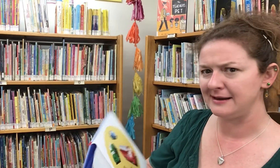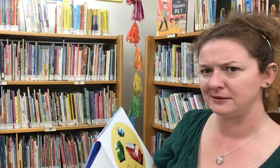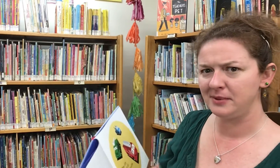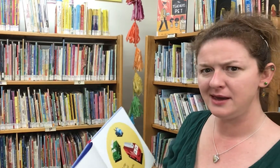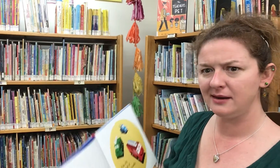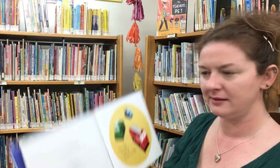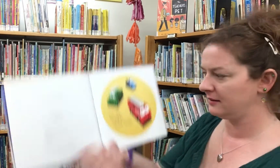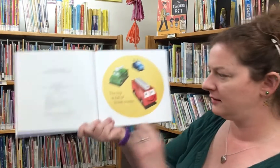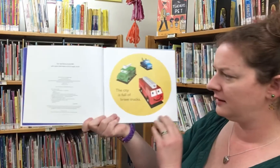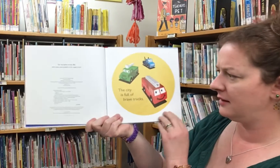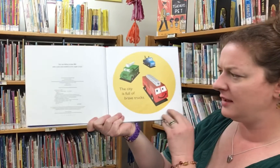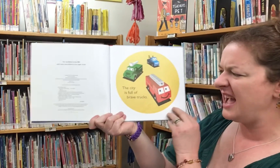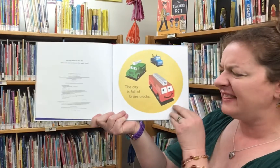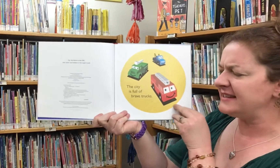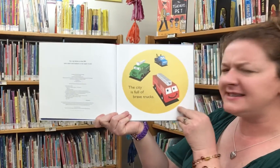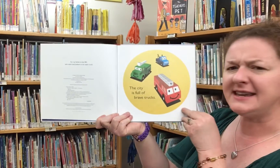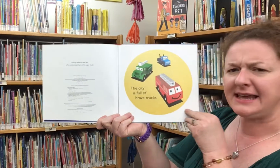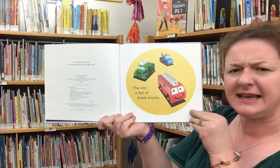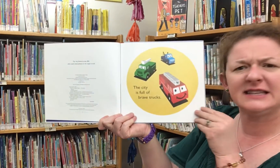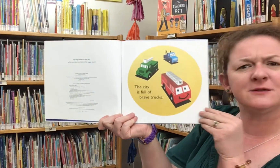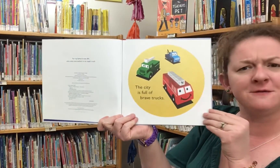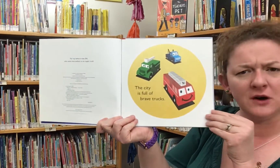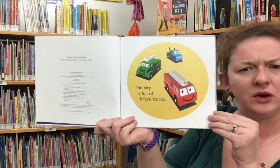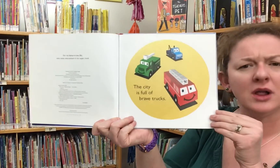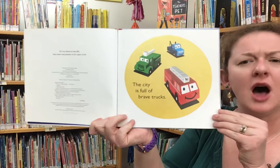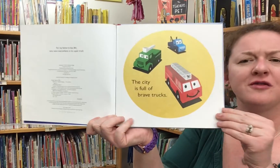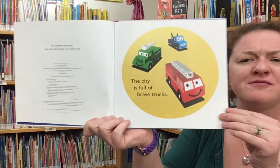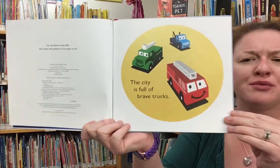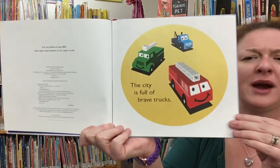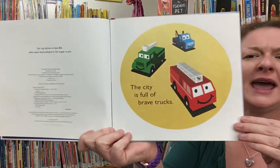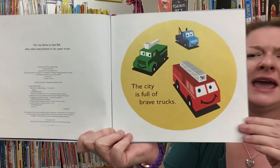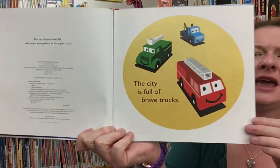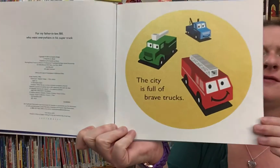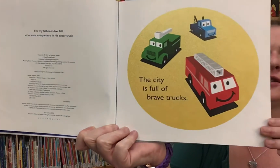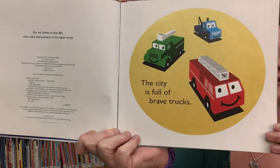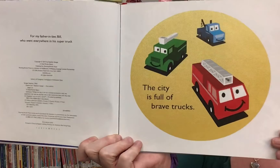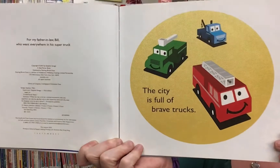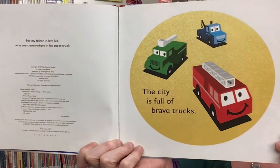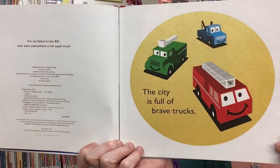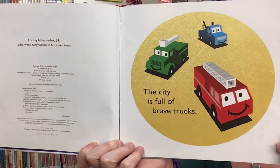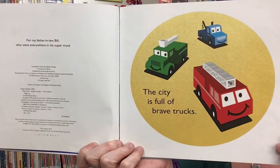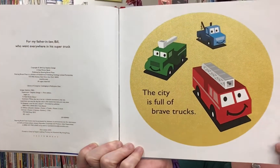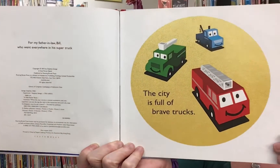be. The city is full of brave trucks.